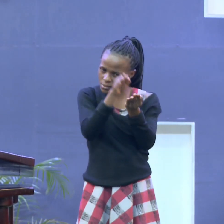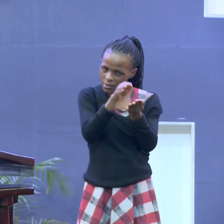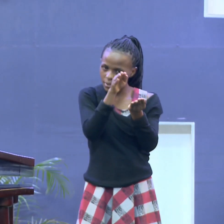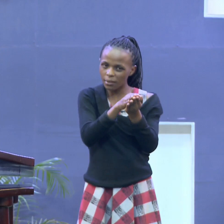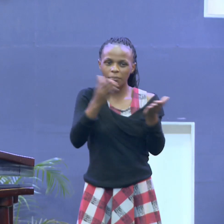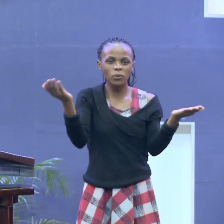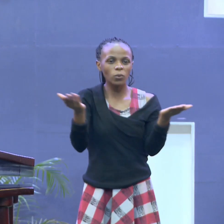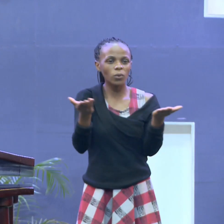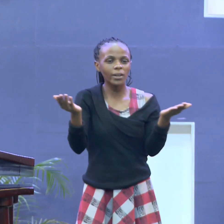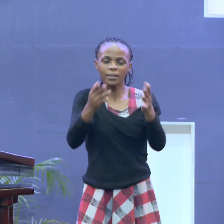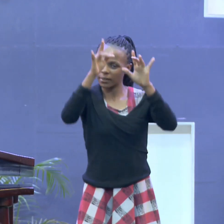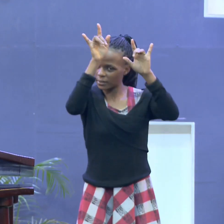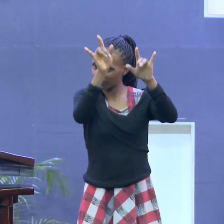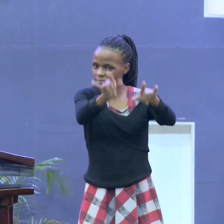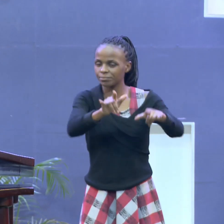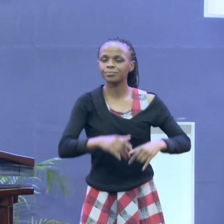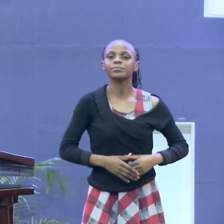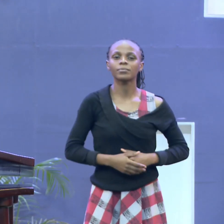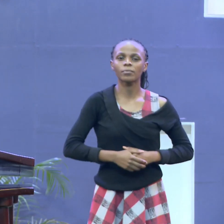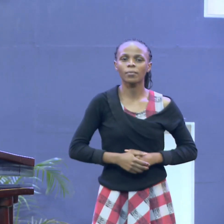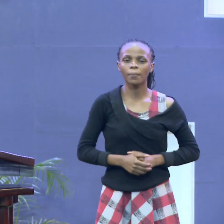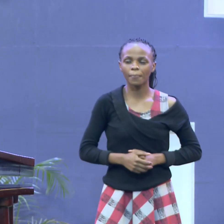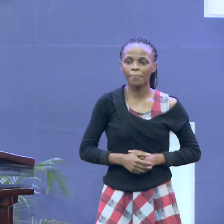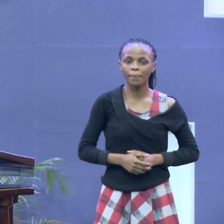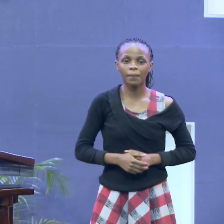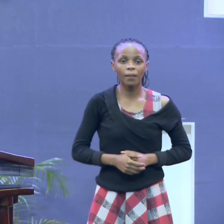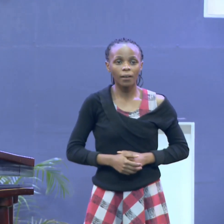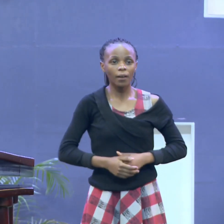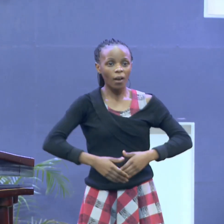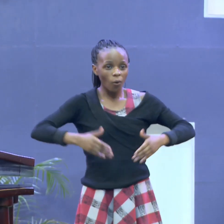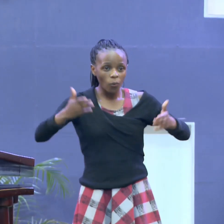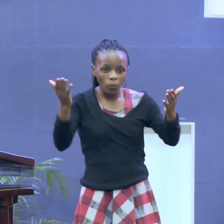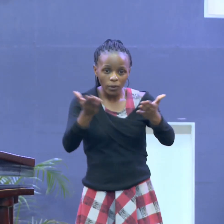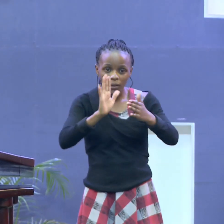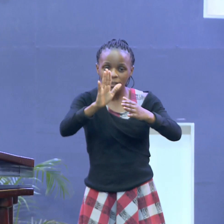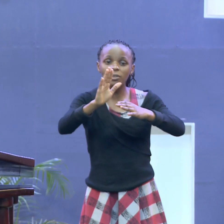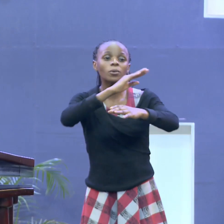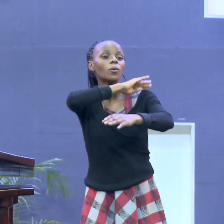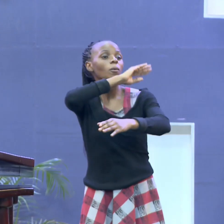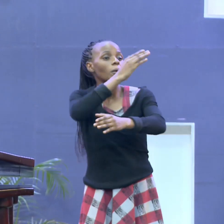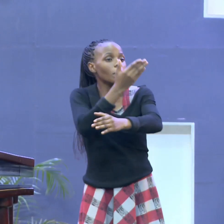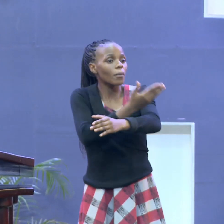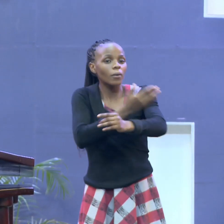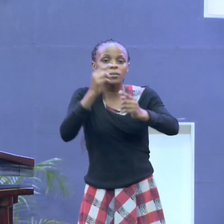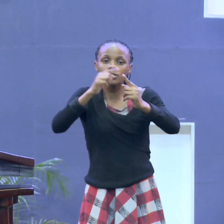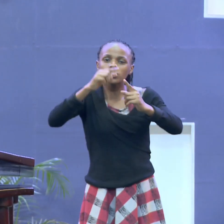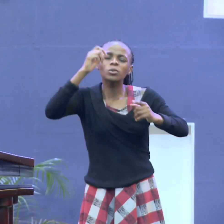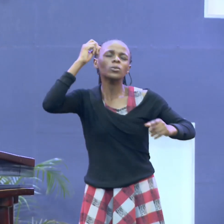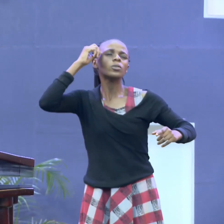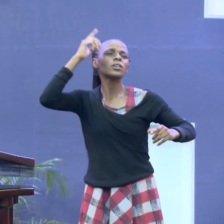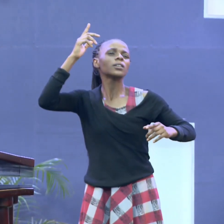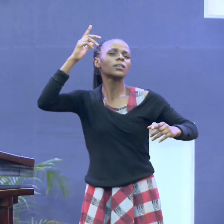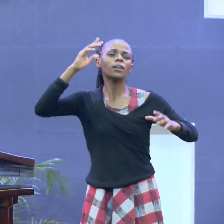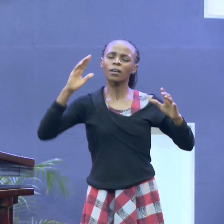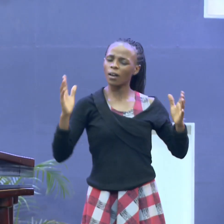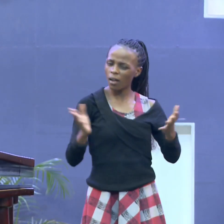part of man where the mind is or where the thoughts dwell. Awatuula obusobozi bw'okutegeera ebintu bwe